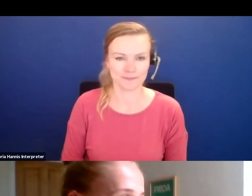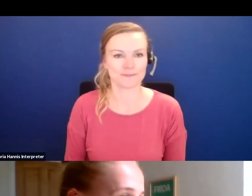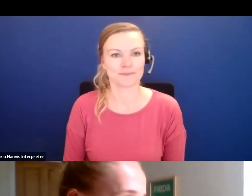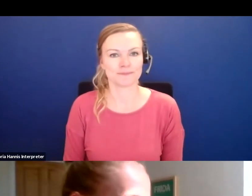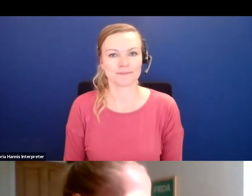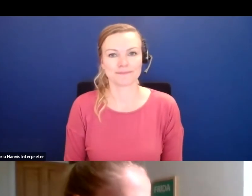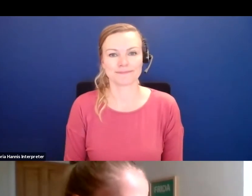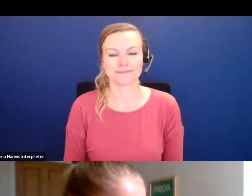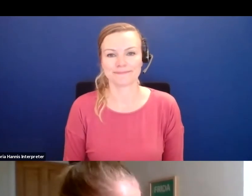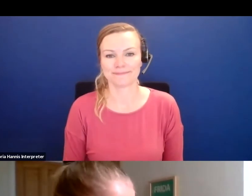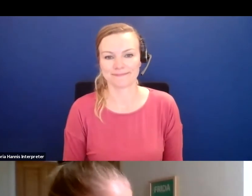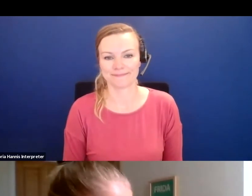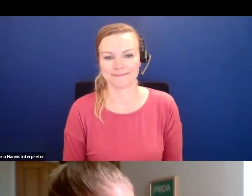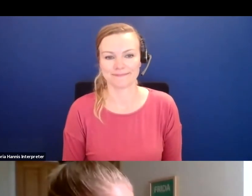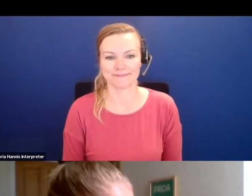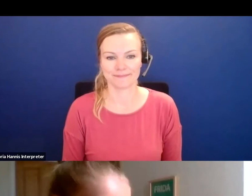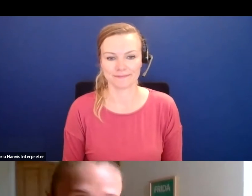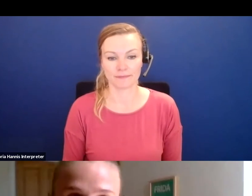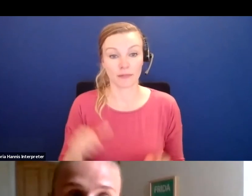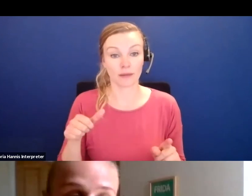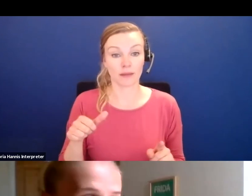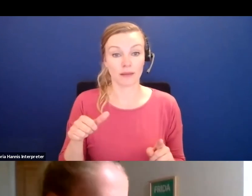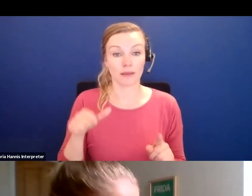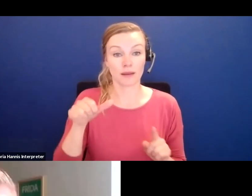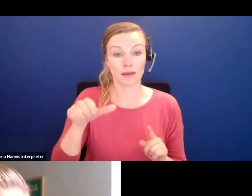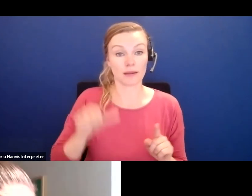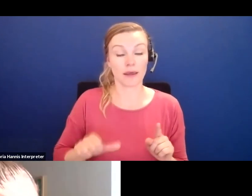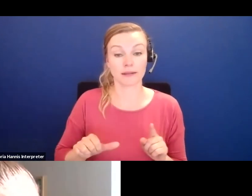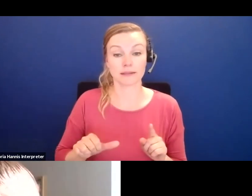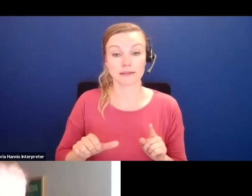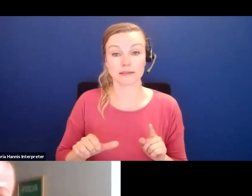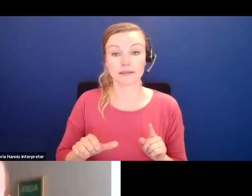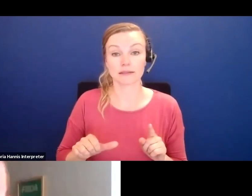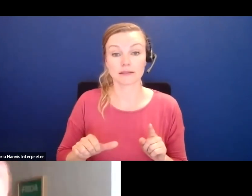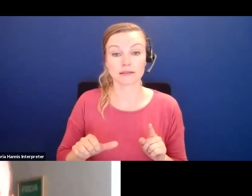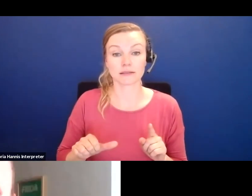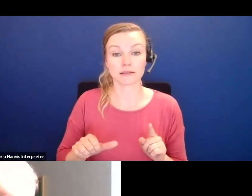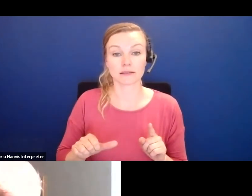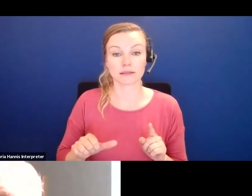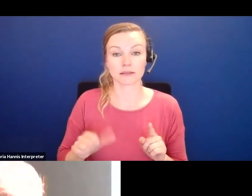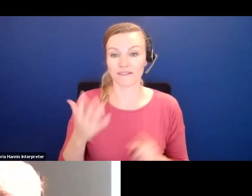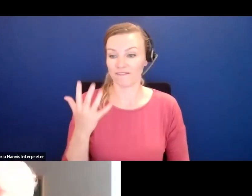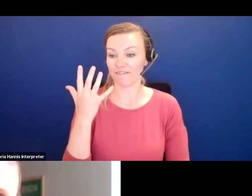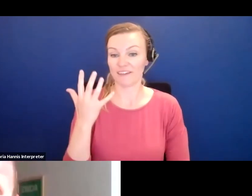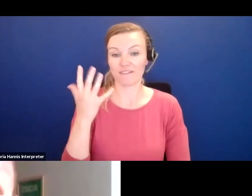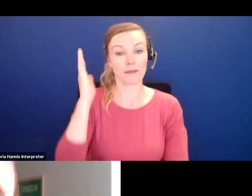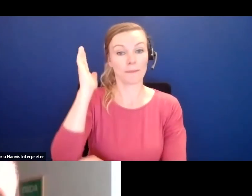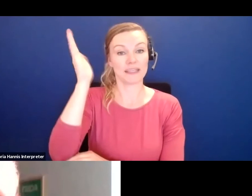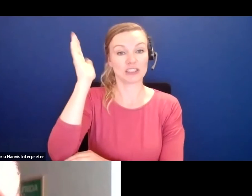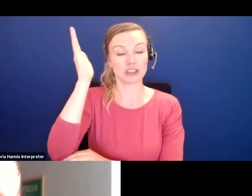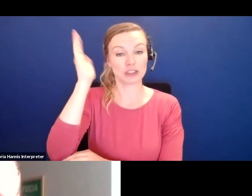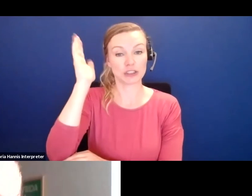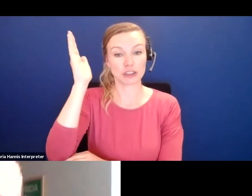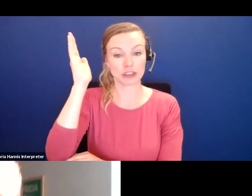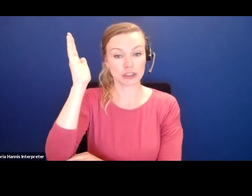for joining us today. I'm going to move on to our fifth pitch of the day, and we are